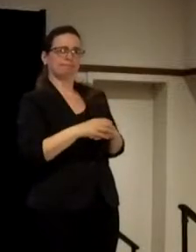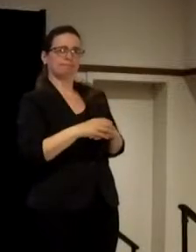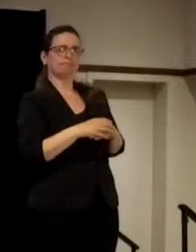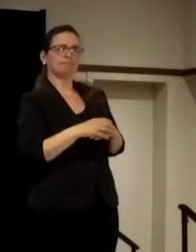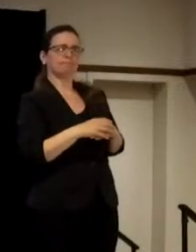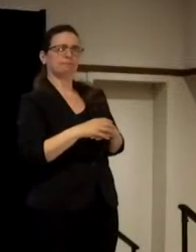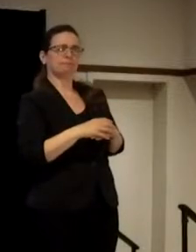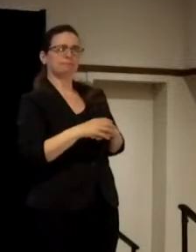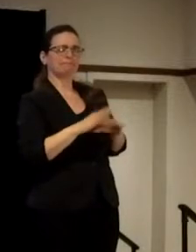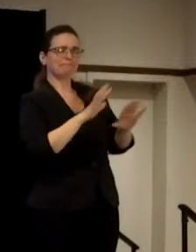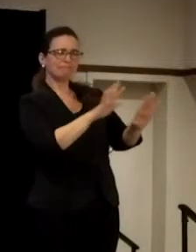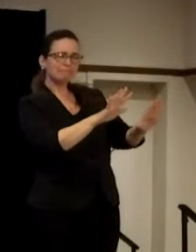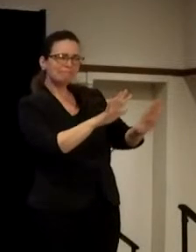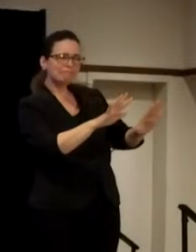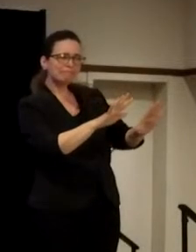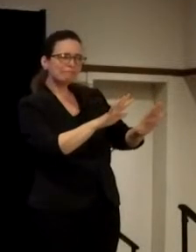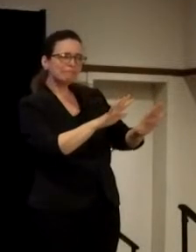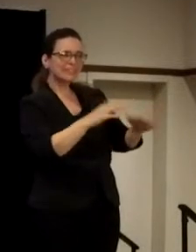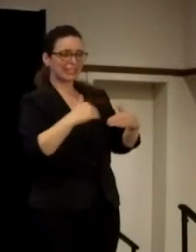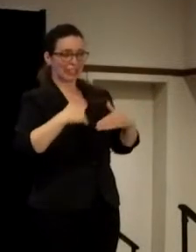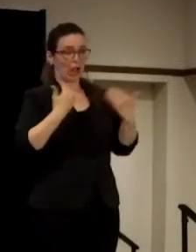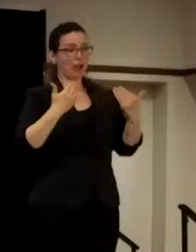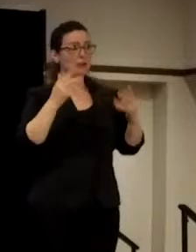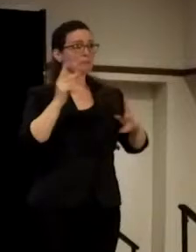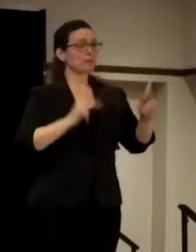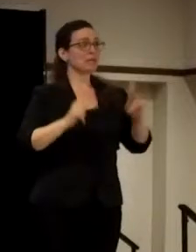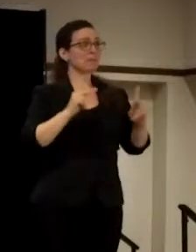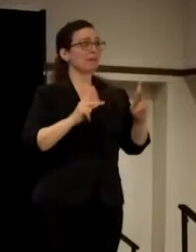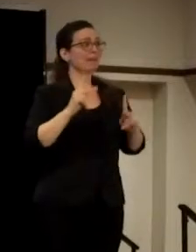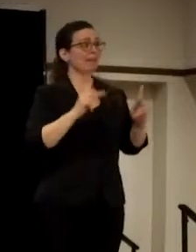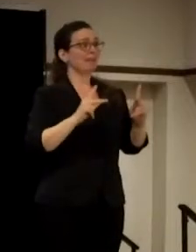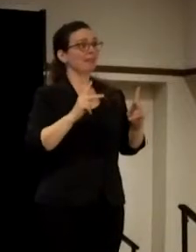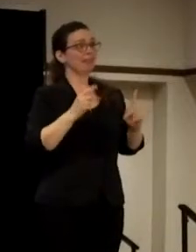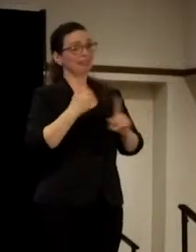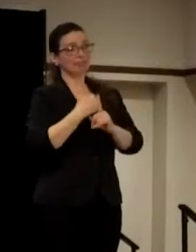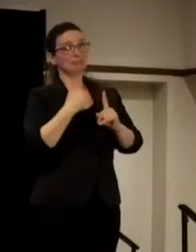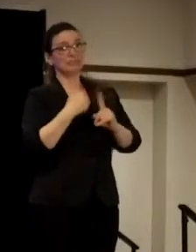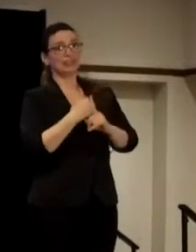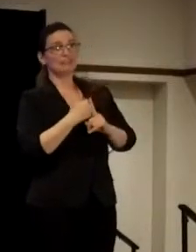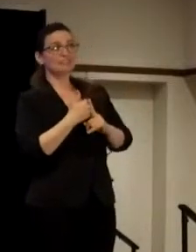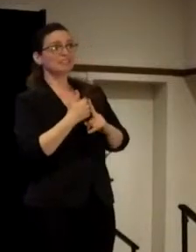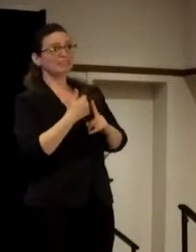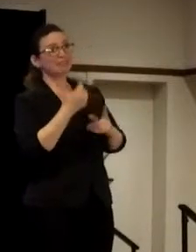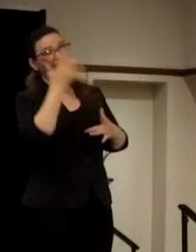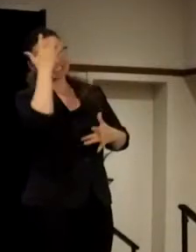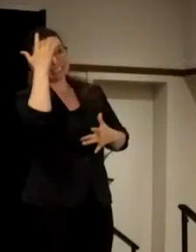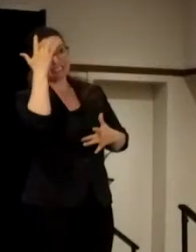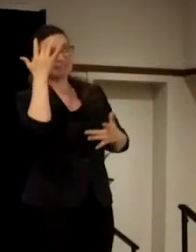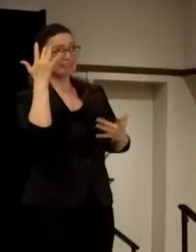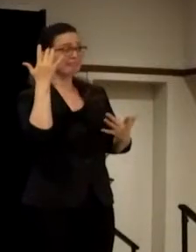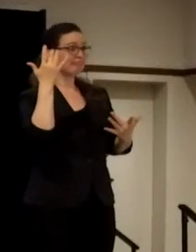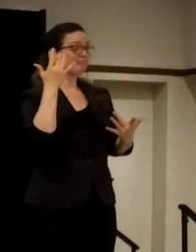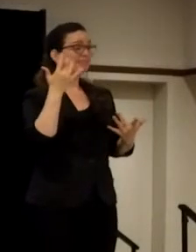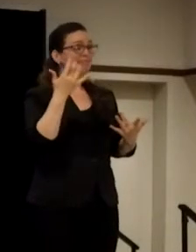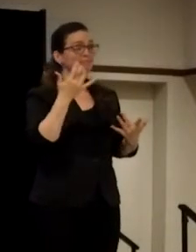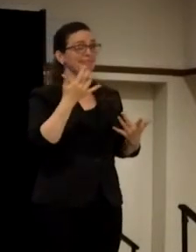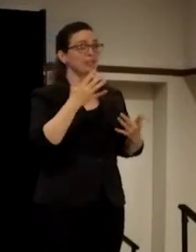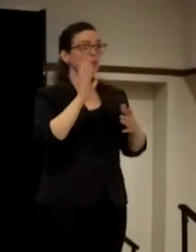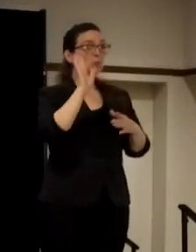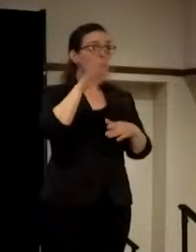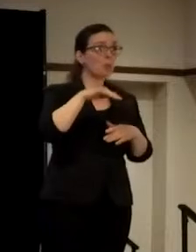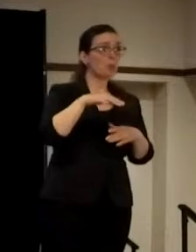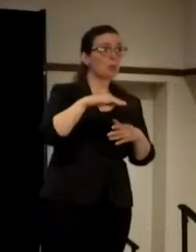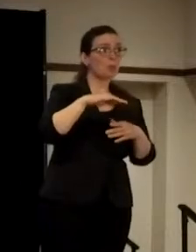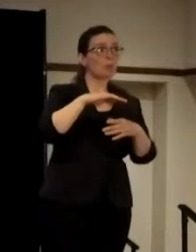reality that younger people are, fatigue isn't even the right word, right? Certainly, spring break,